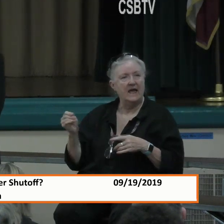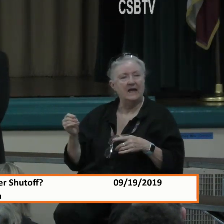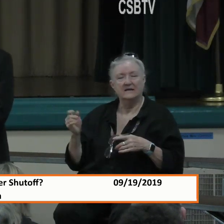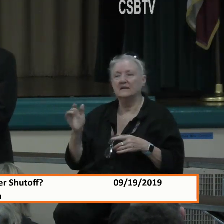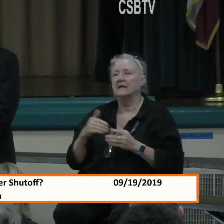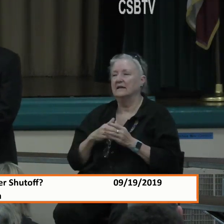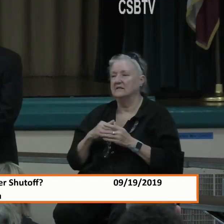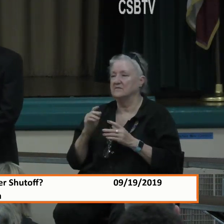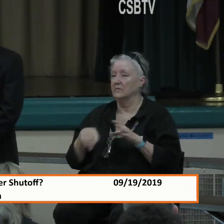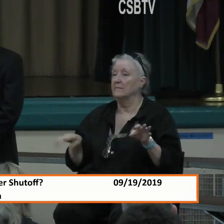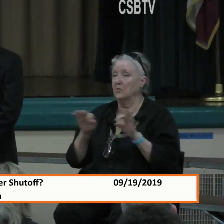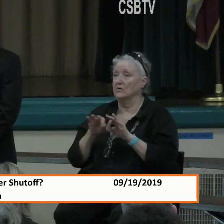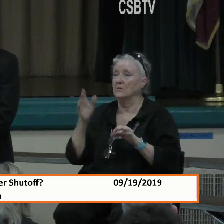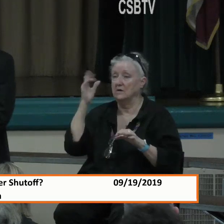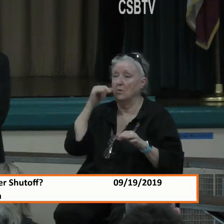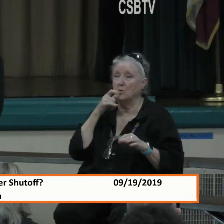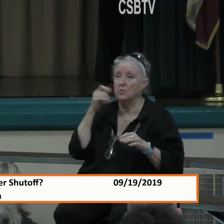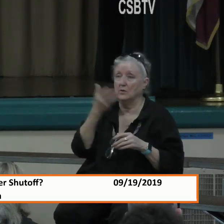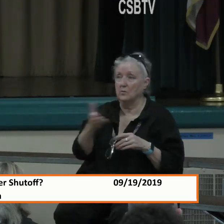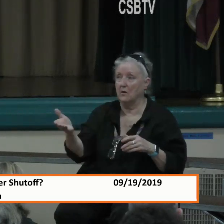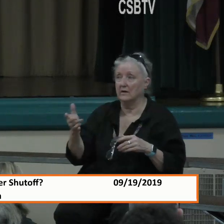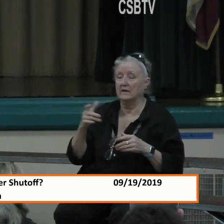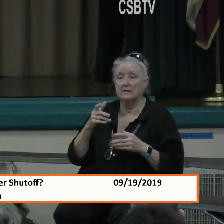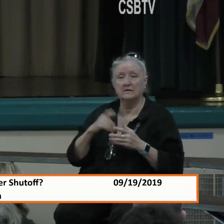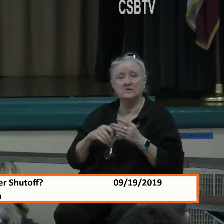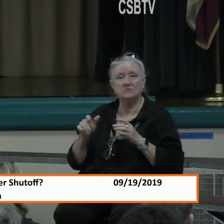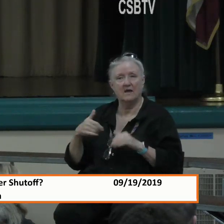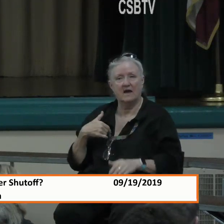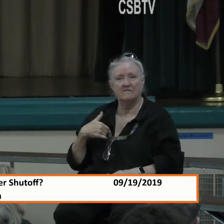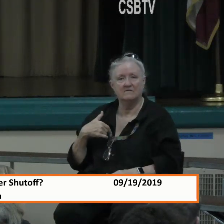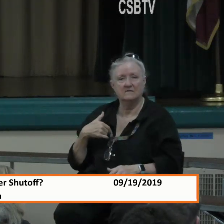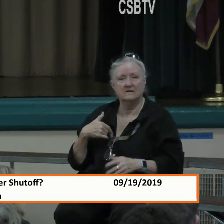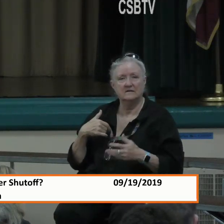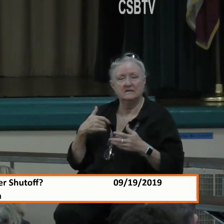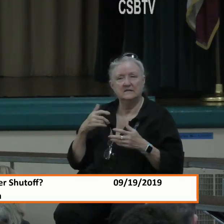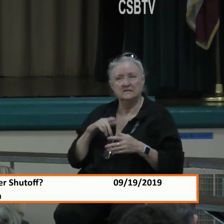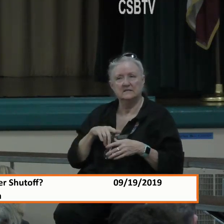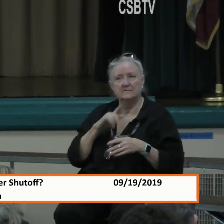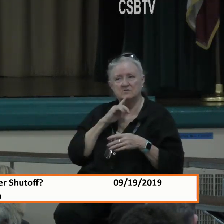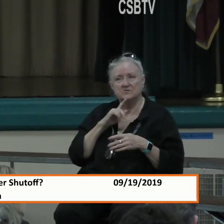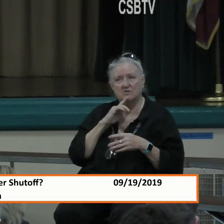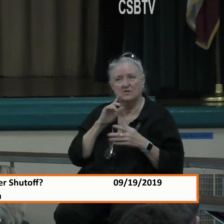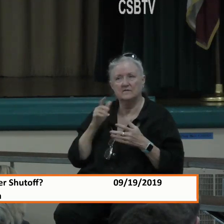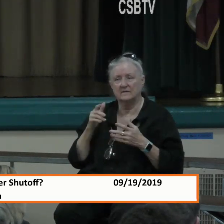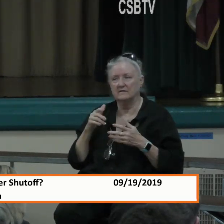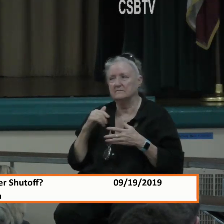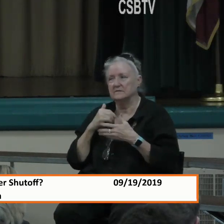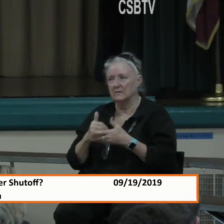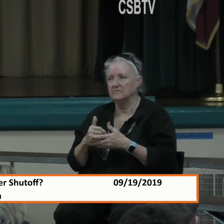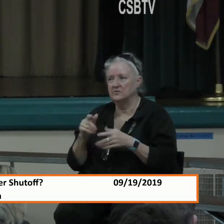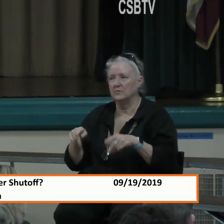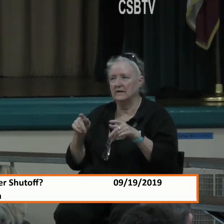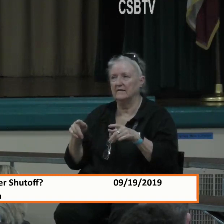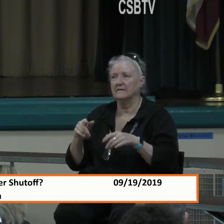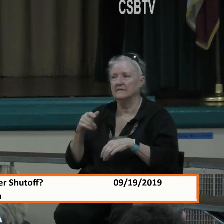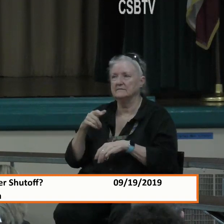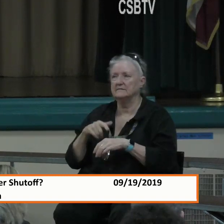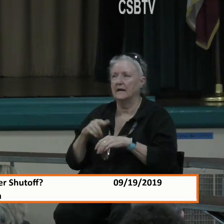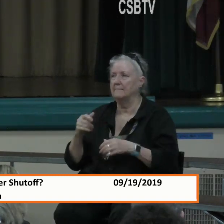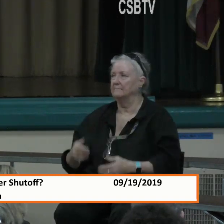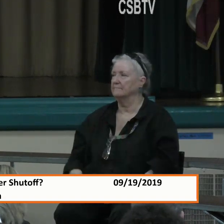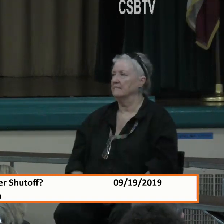very important that we know who you are and what needs you have so we can be sure to accommodate your needs during any outage.